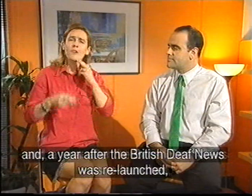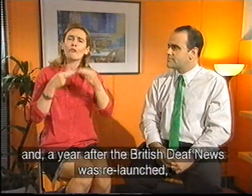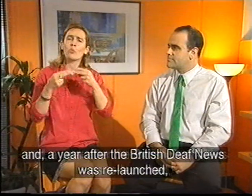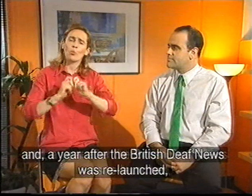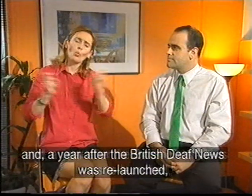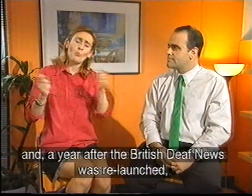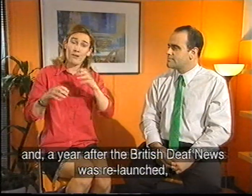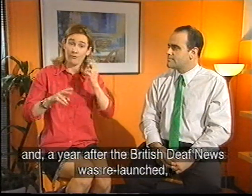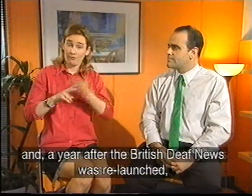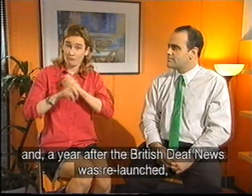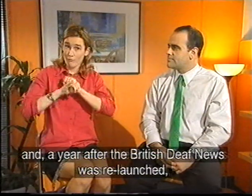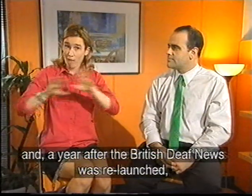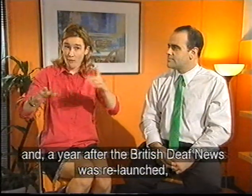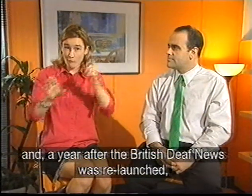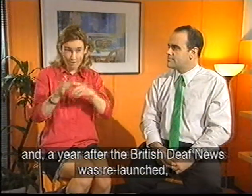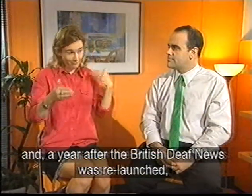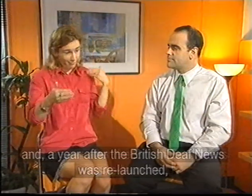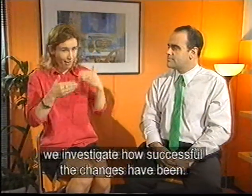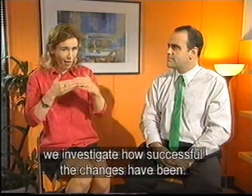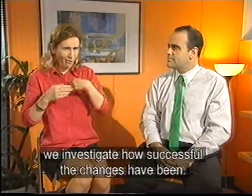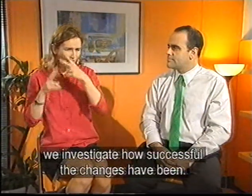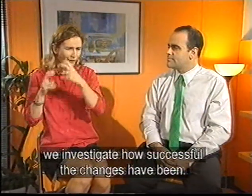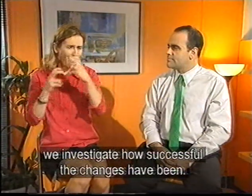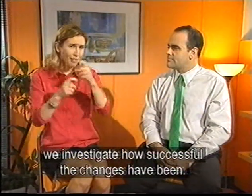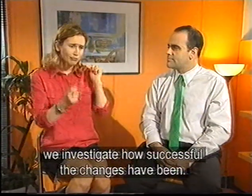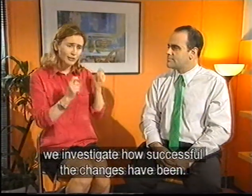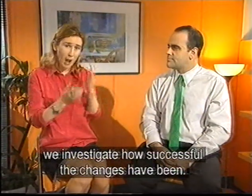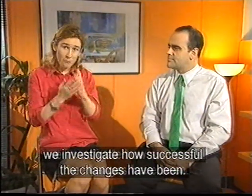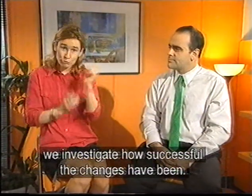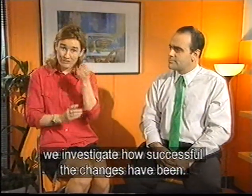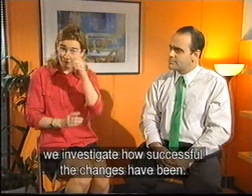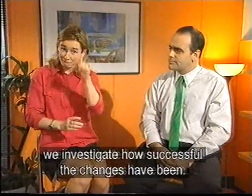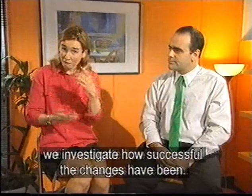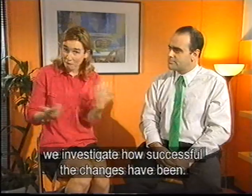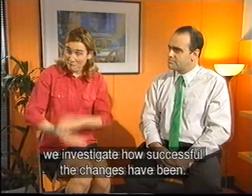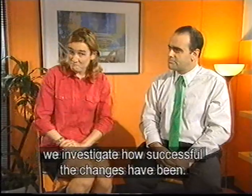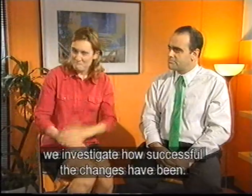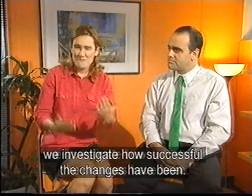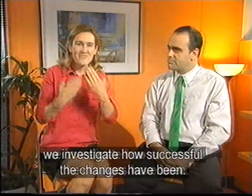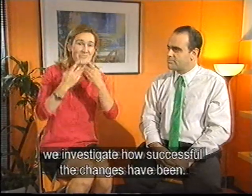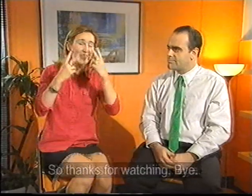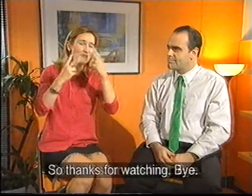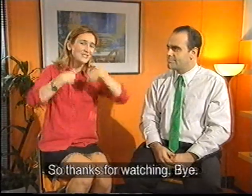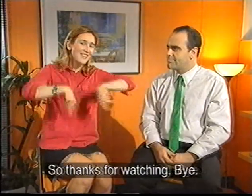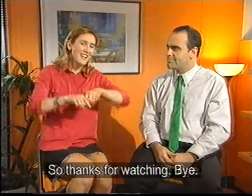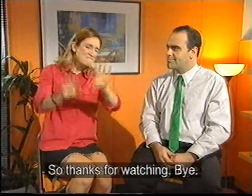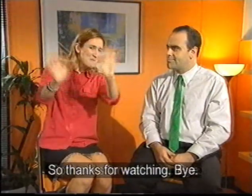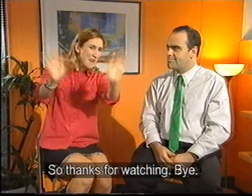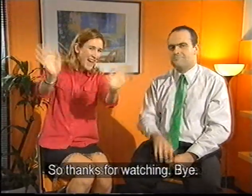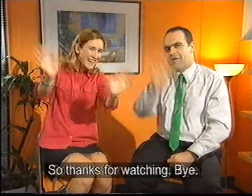News was relaunched, we investigate how successful the changes have been. So, thanks for watching and bye-bye.